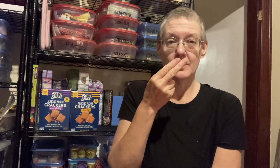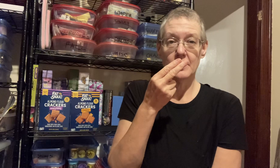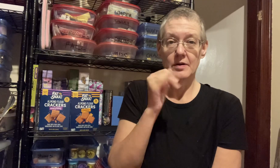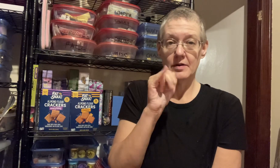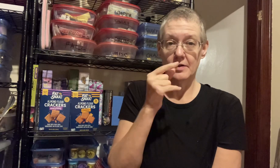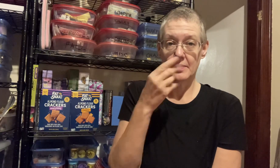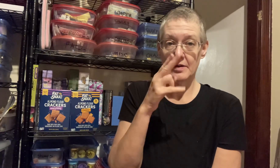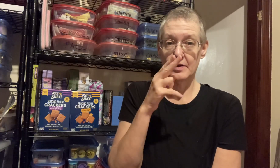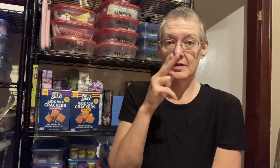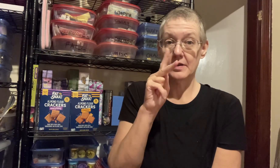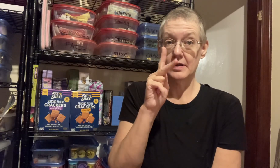better,